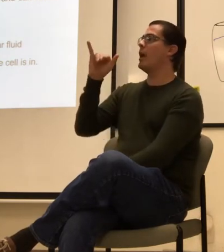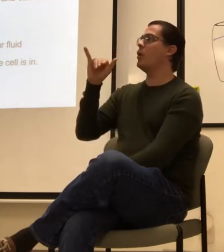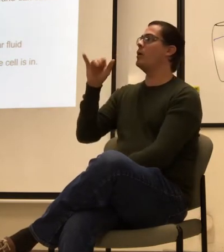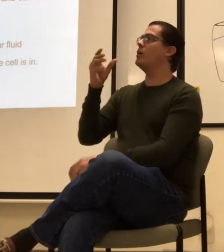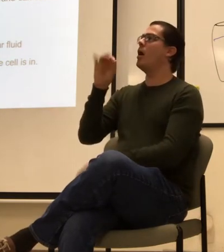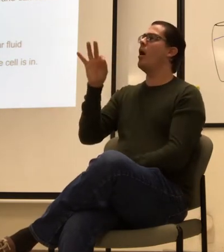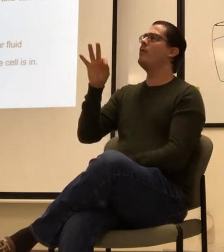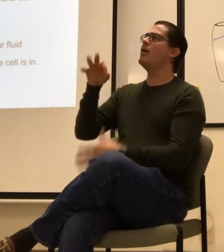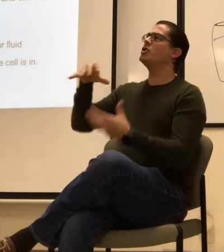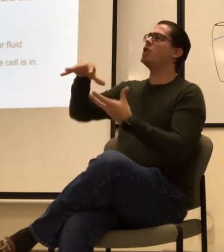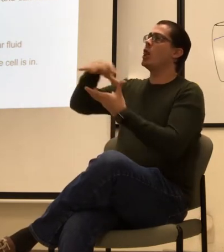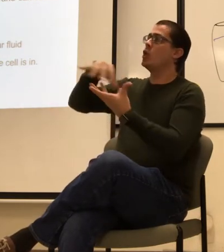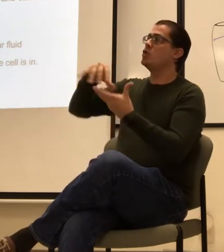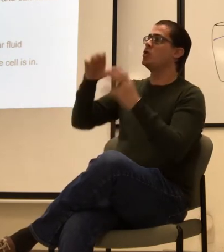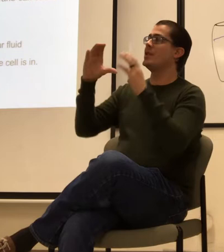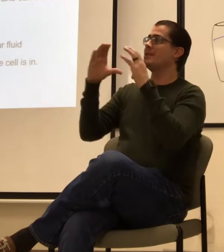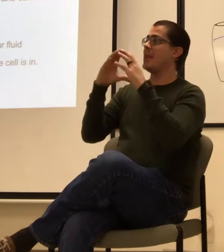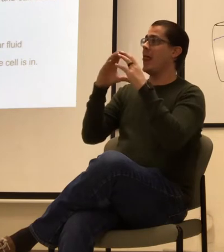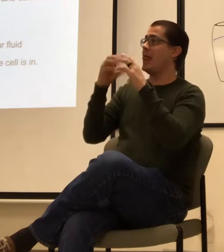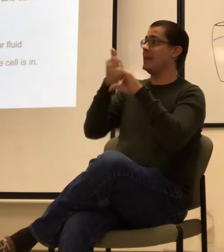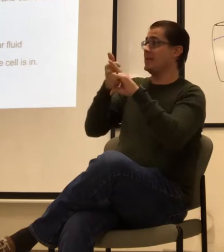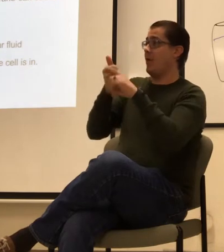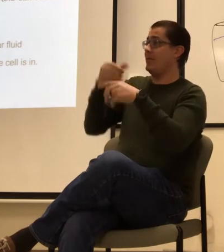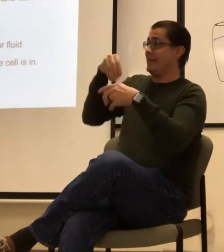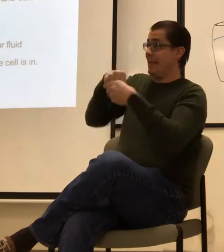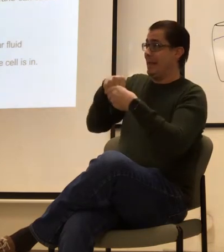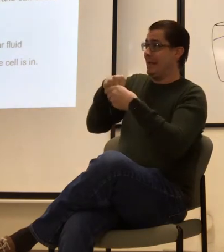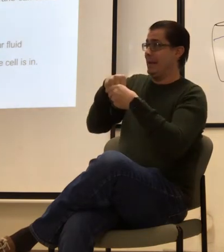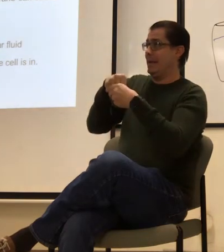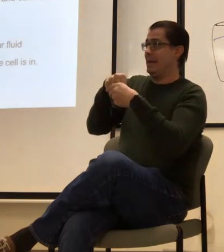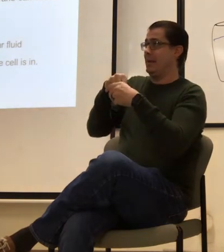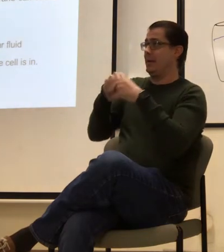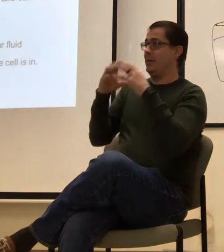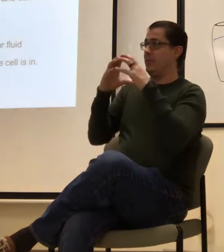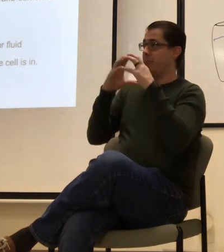solution the cell is in.